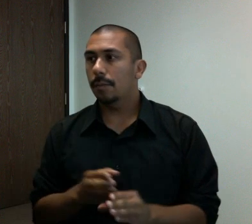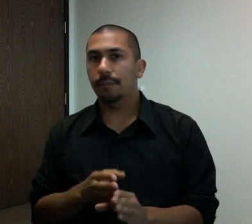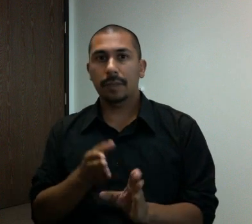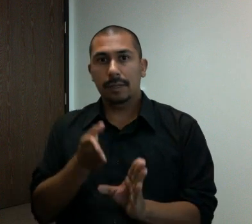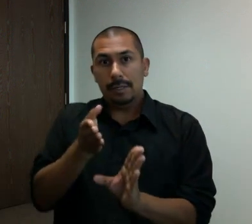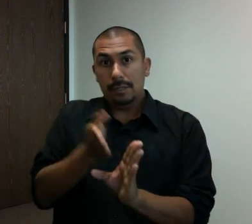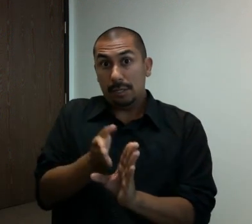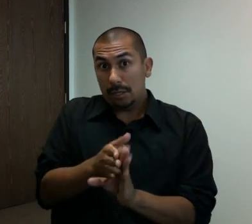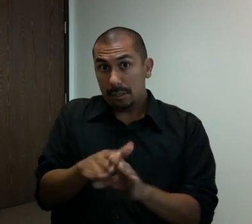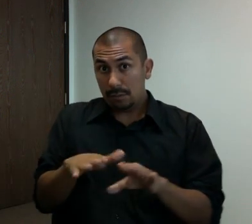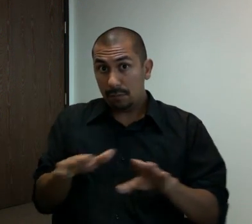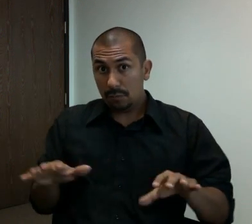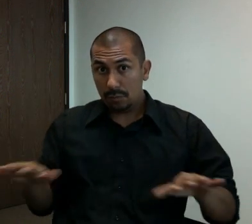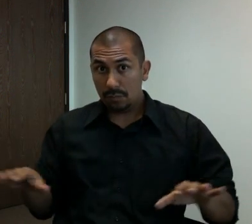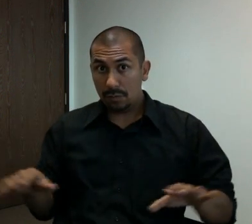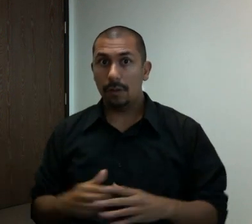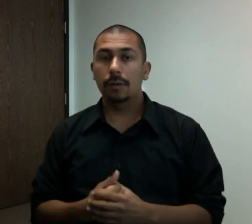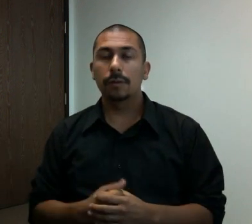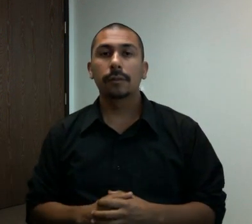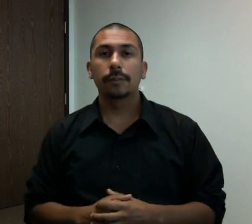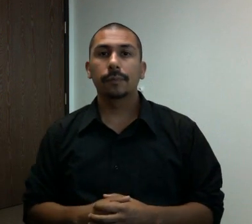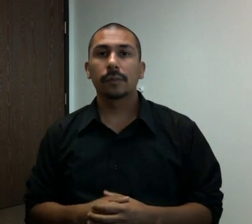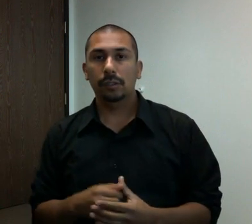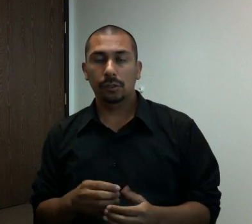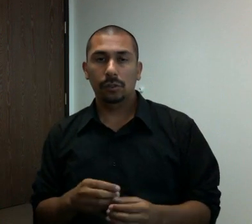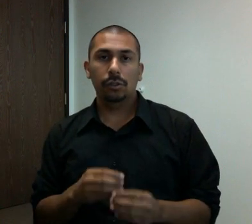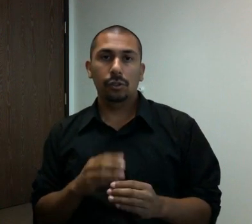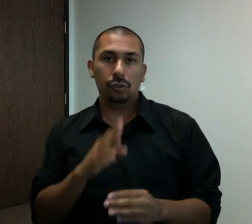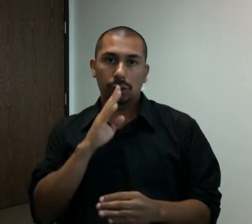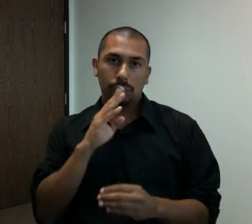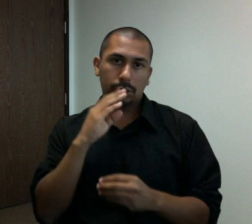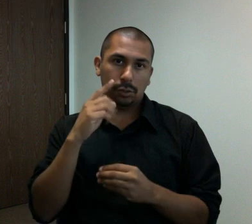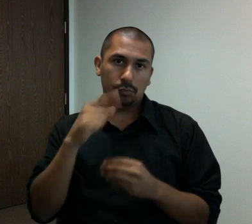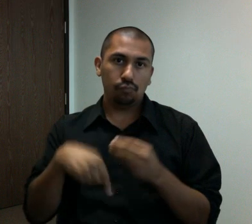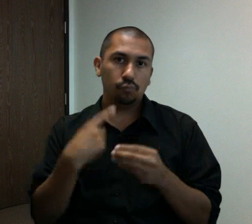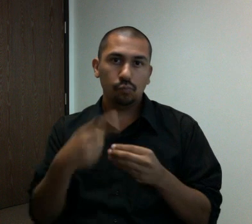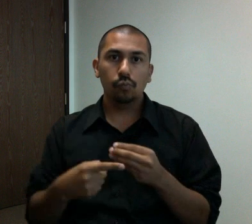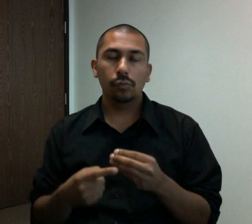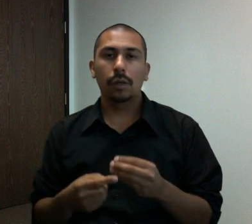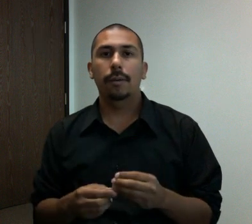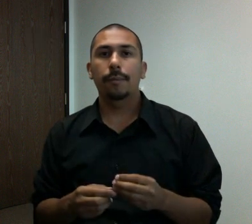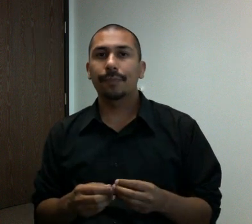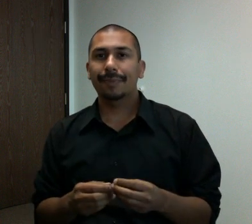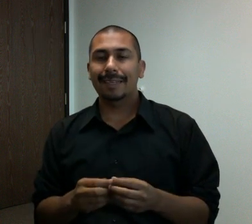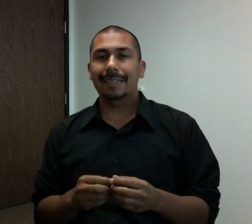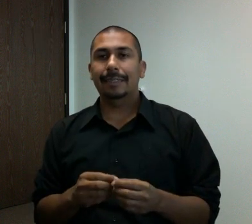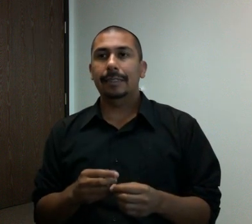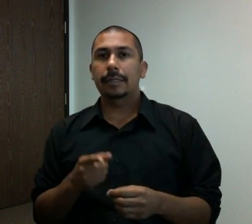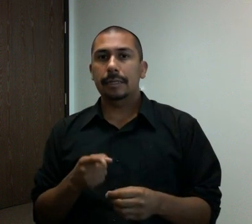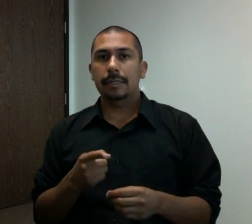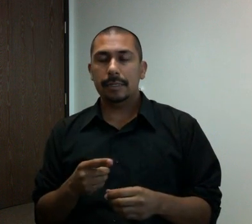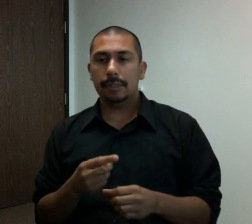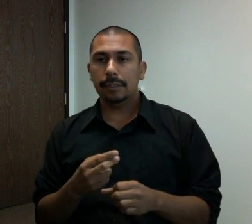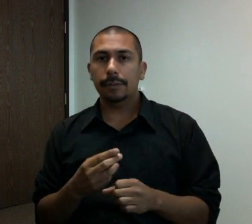gave the students some content which they could then apply to their research projects. So in that 3-week period after